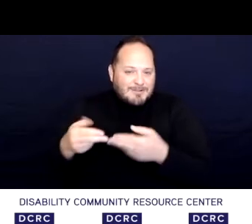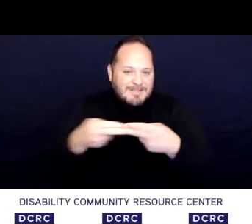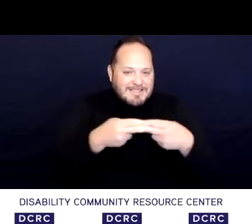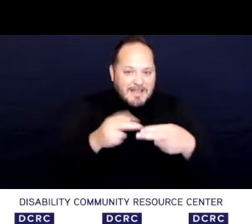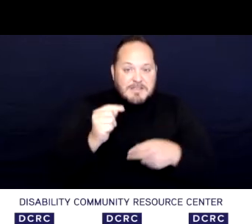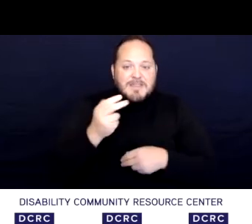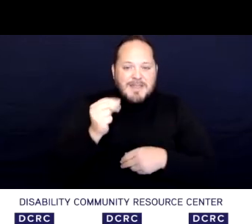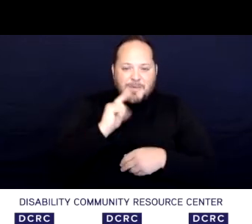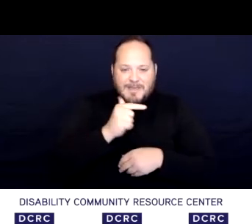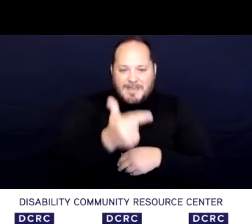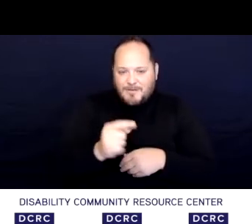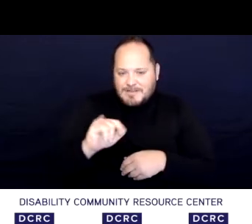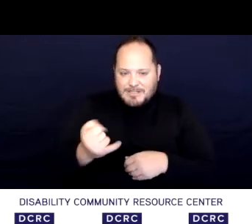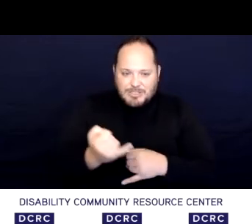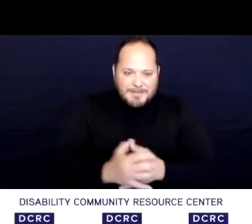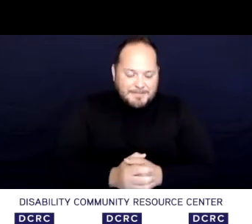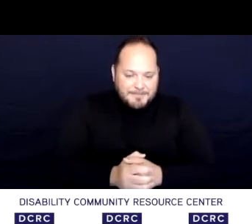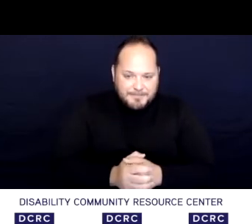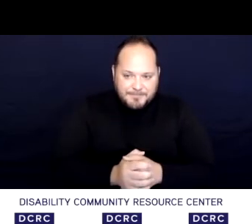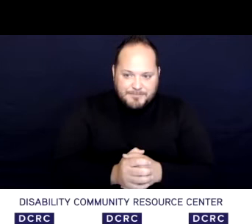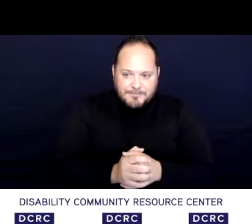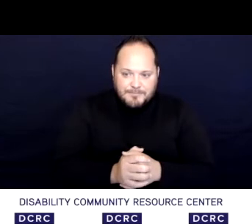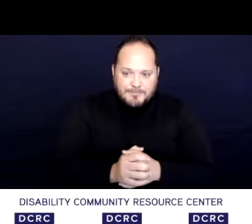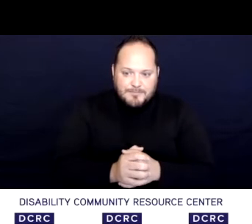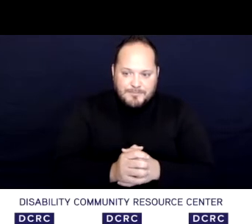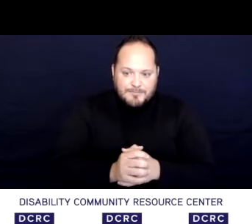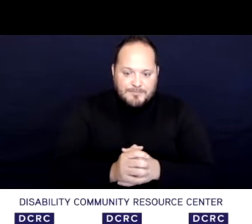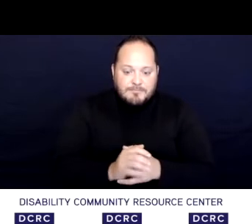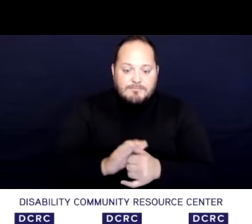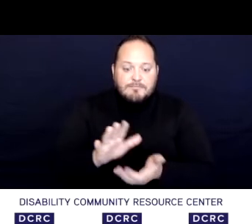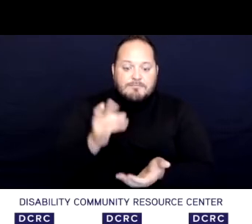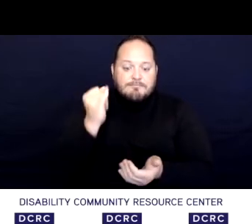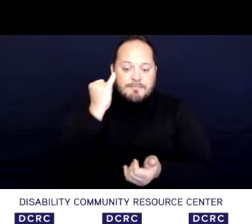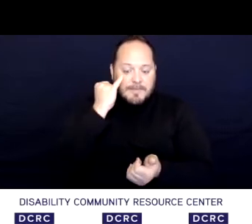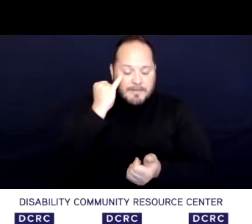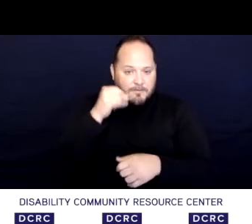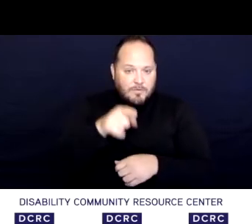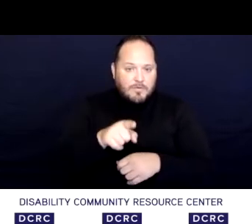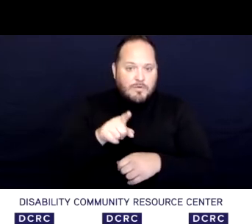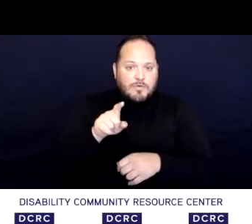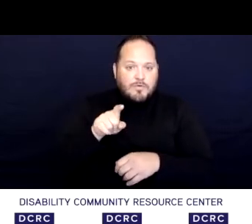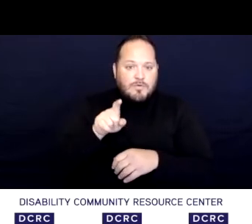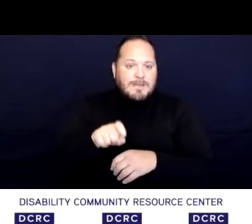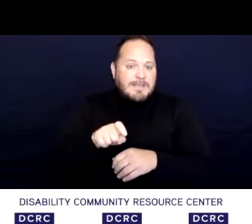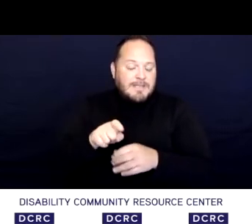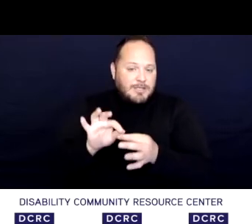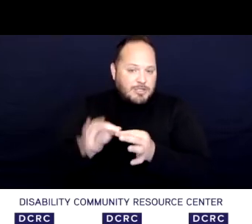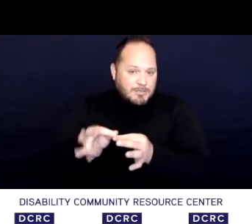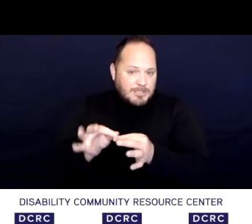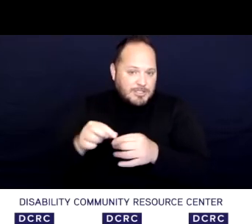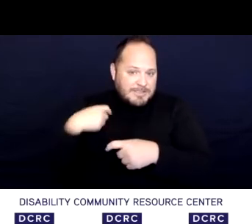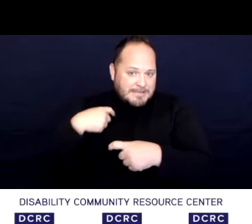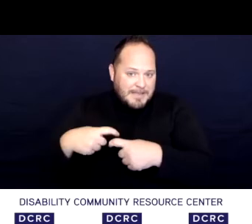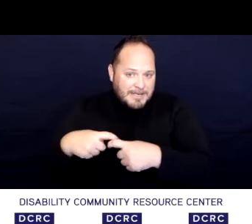over to TJ. So if you need interpretation into Spanish,